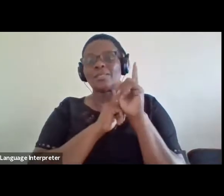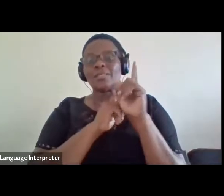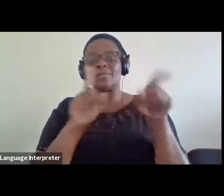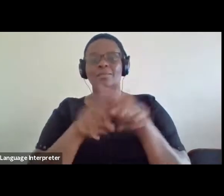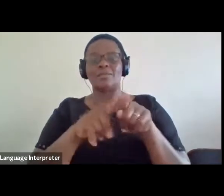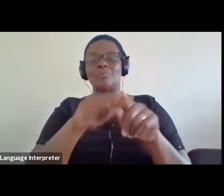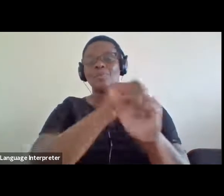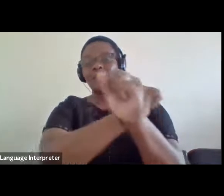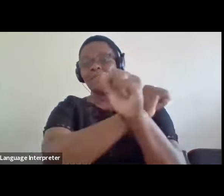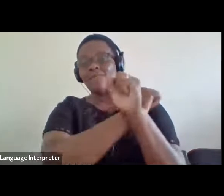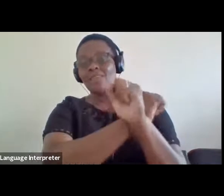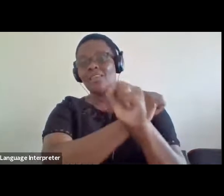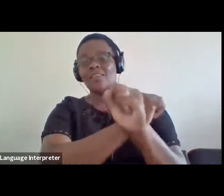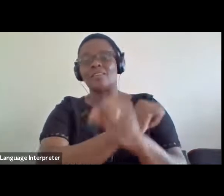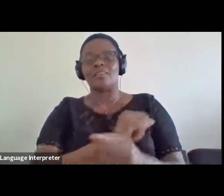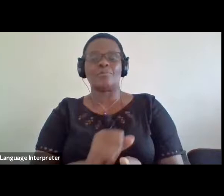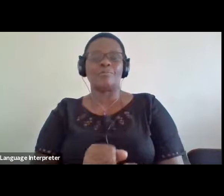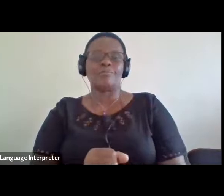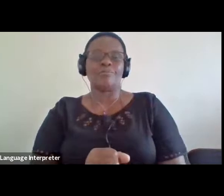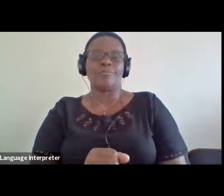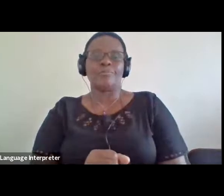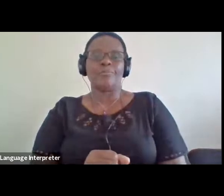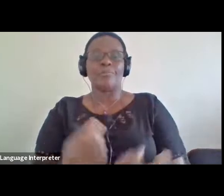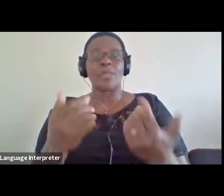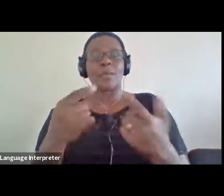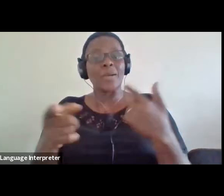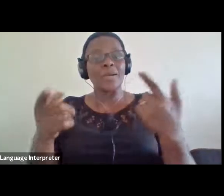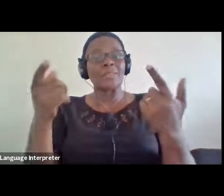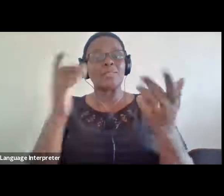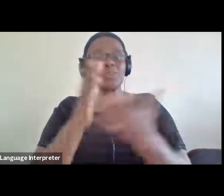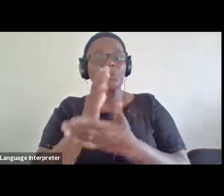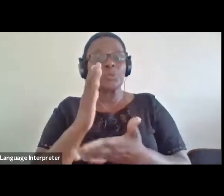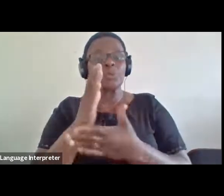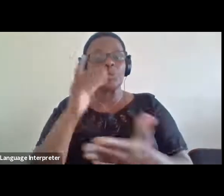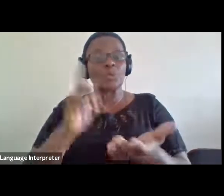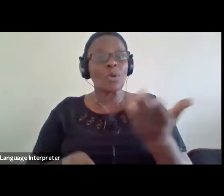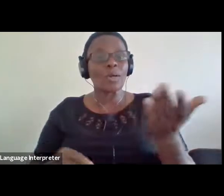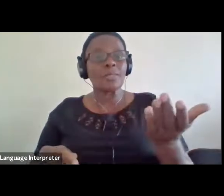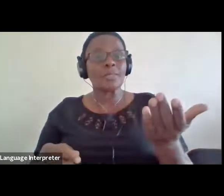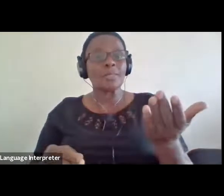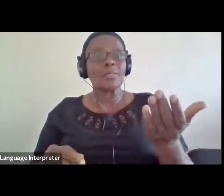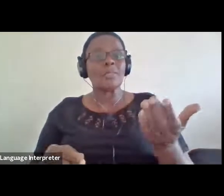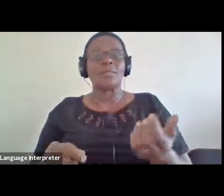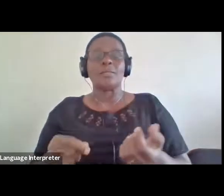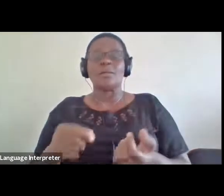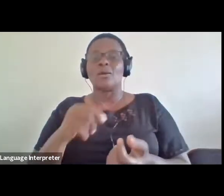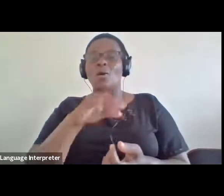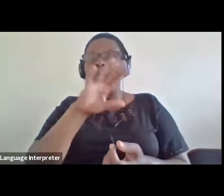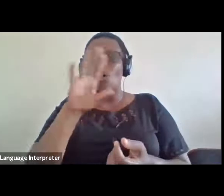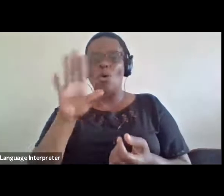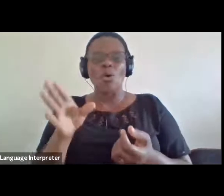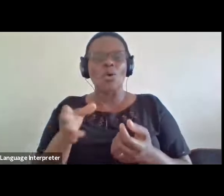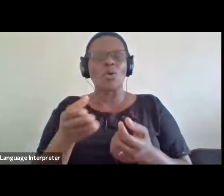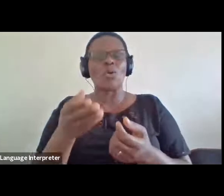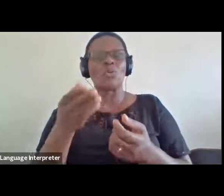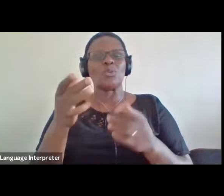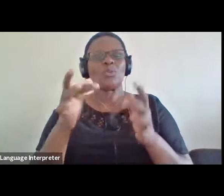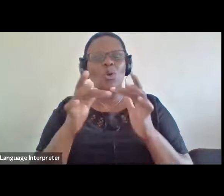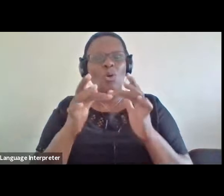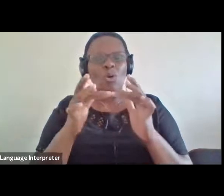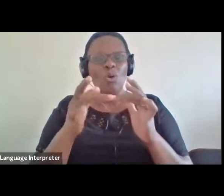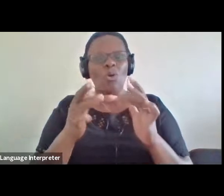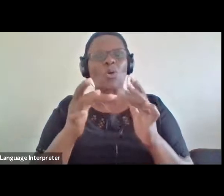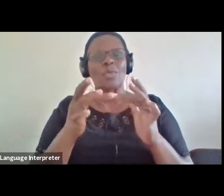enemies. However, the reality is that innocent civilians often become the casualties, both online and